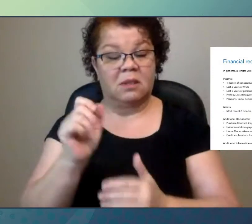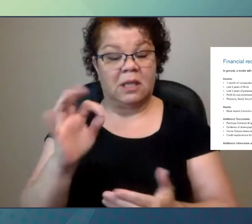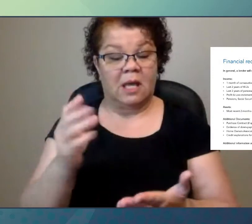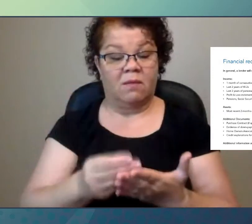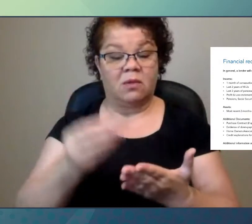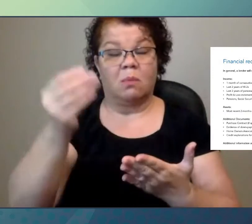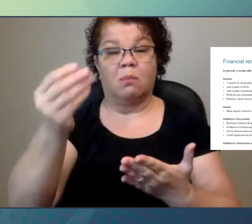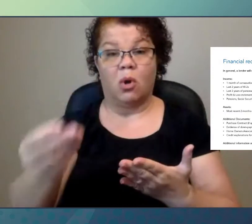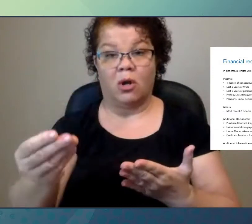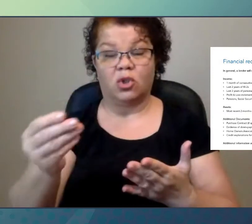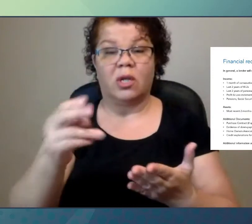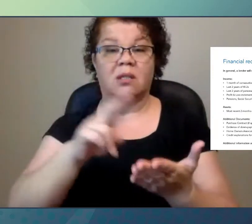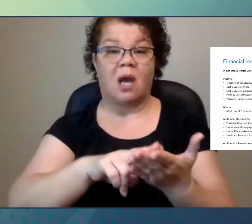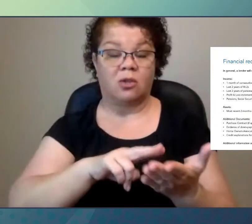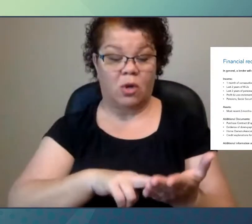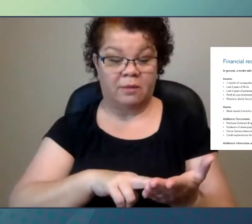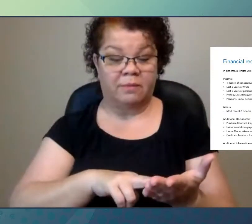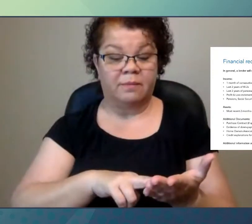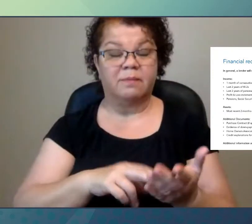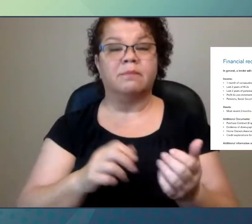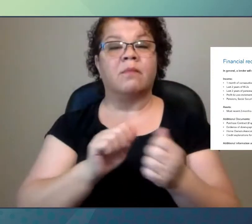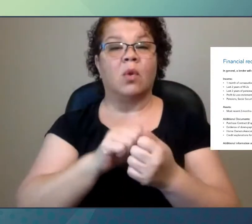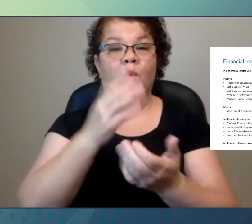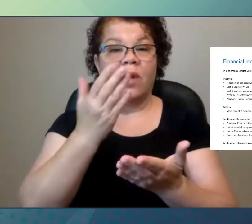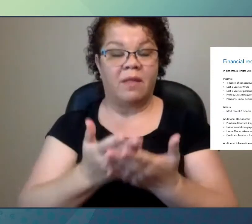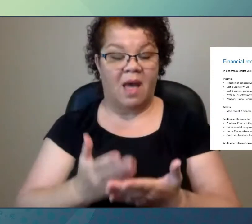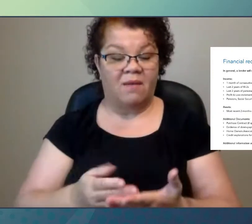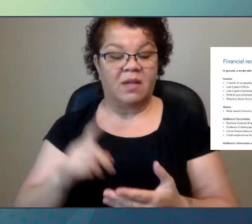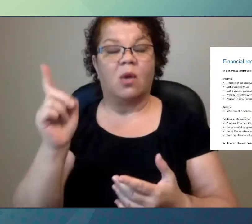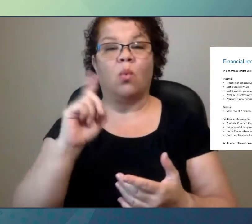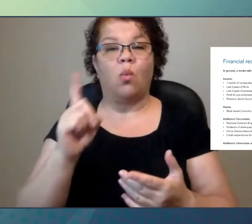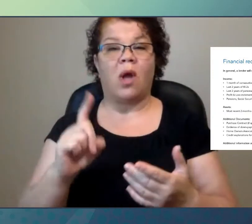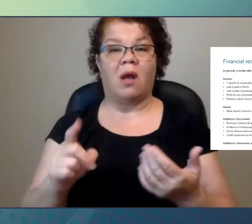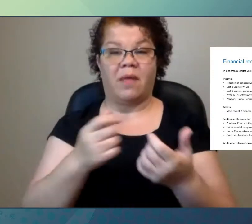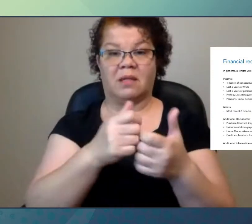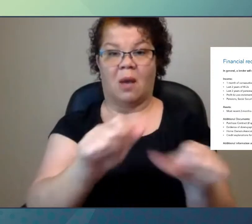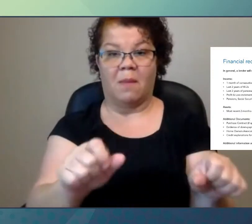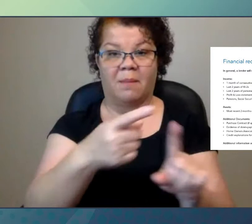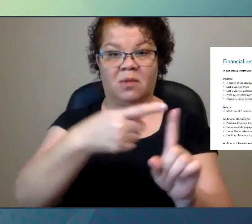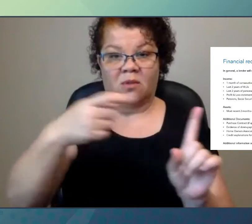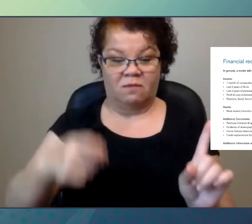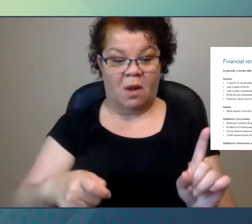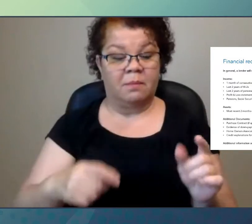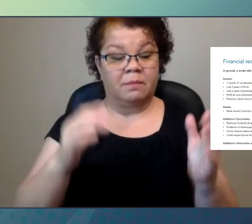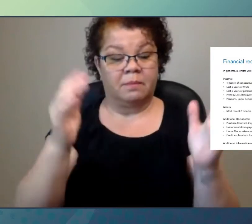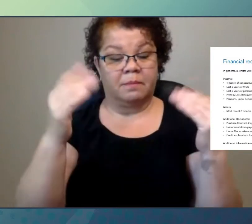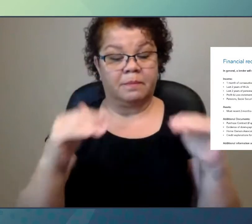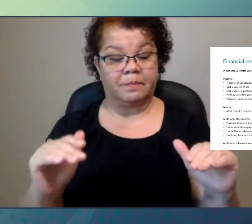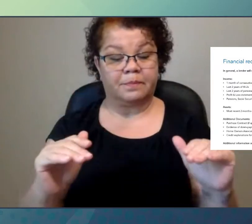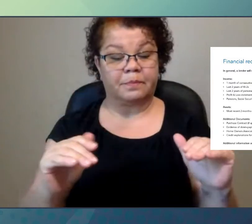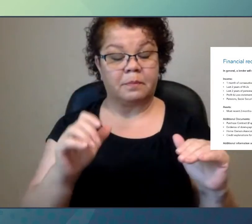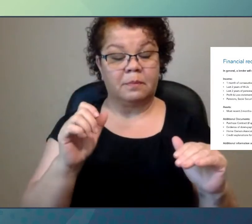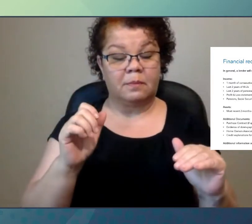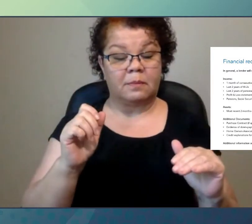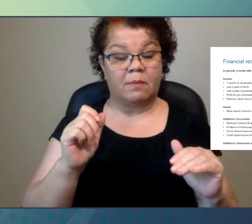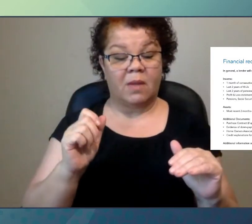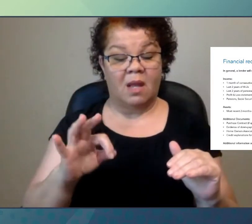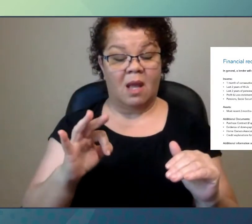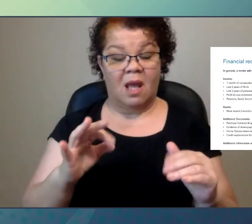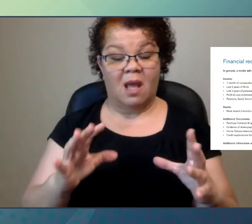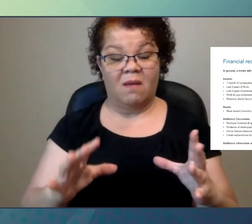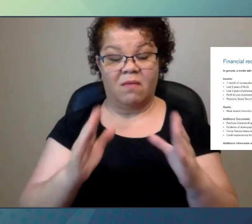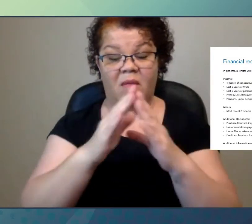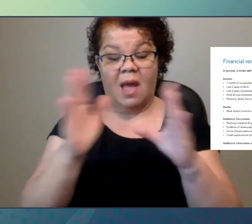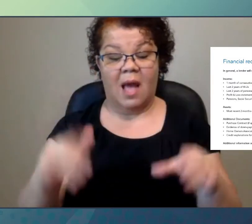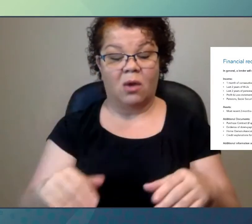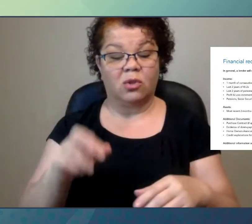purchase contract with evidence of where the down payment is coming from. If the house you're refinancing or purchasing is a